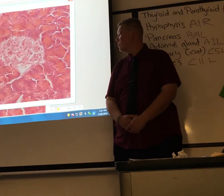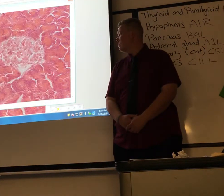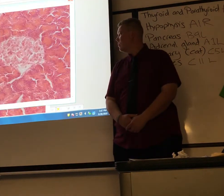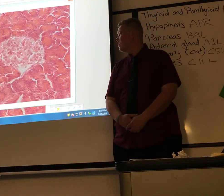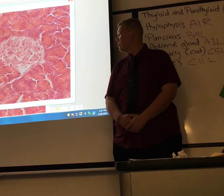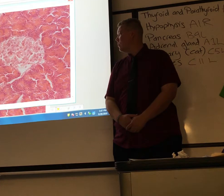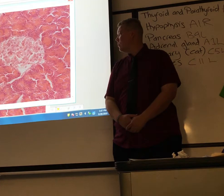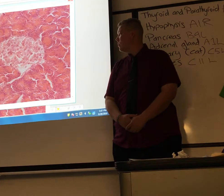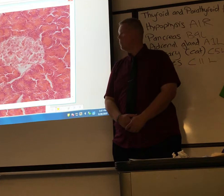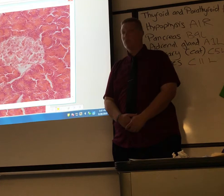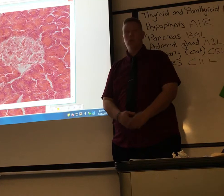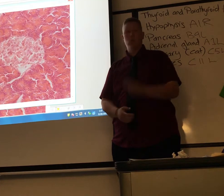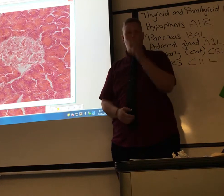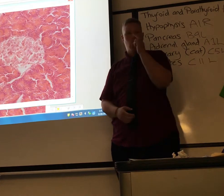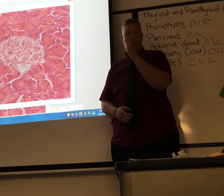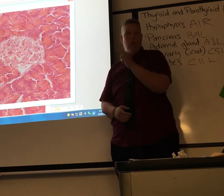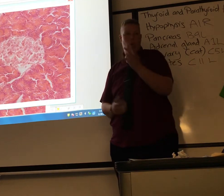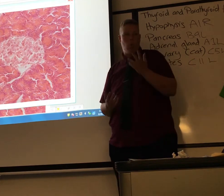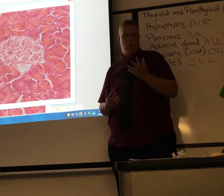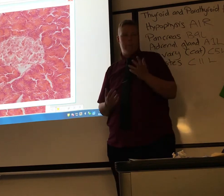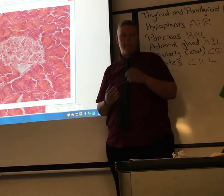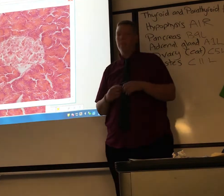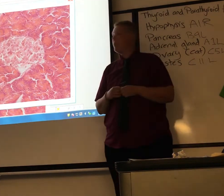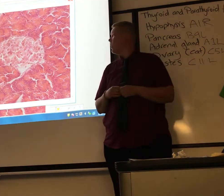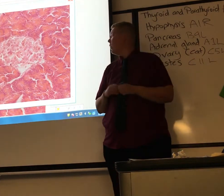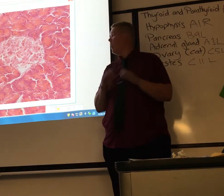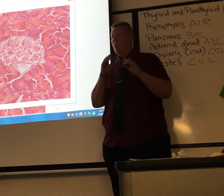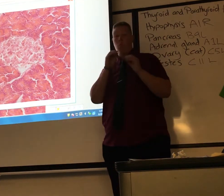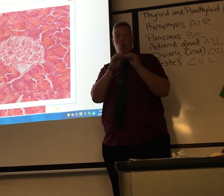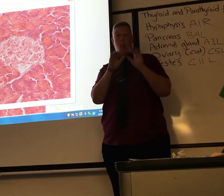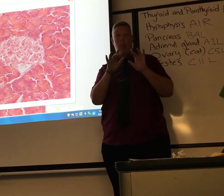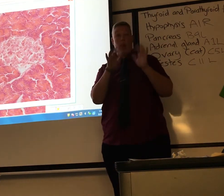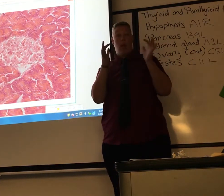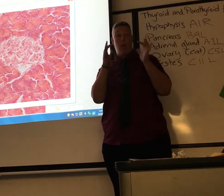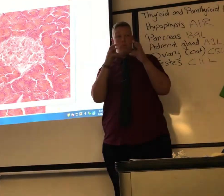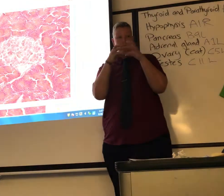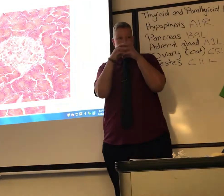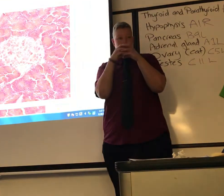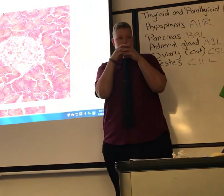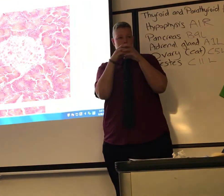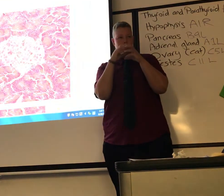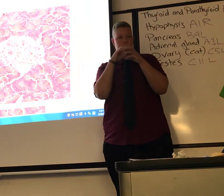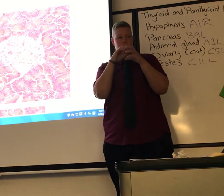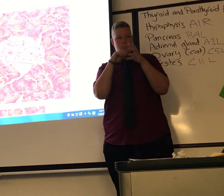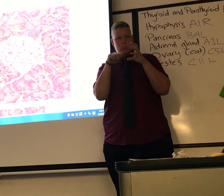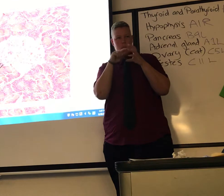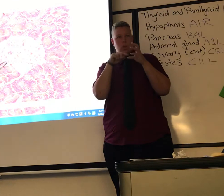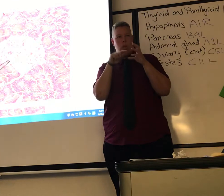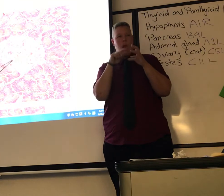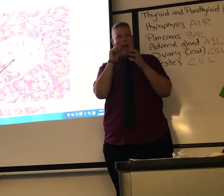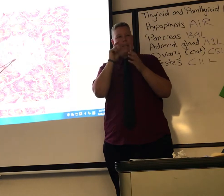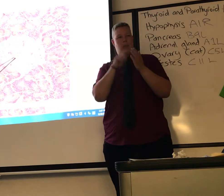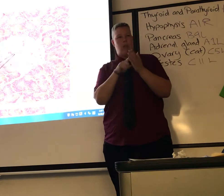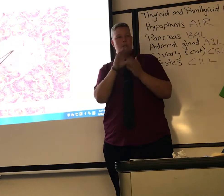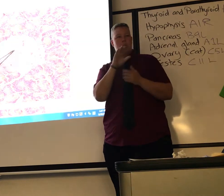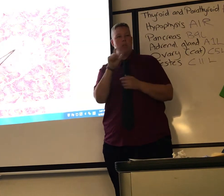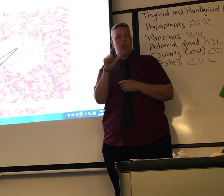All right, so what are you looking at here? The lighter staining cells that are all clumped. I can tell they're cells because I see a nucleus in each